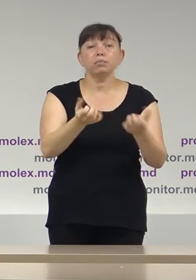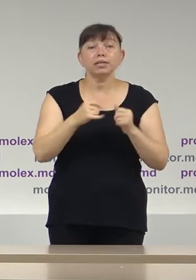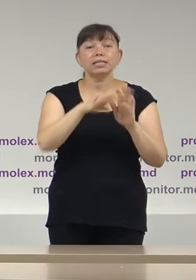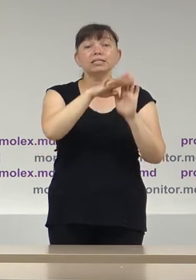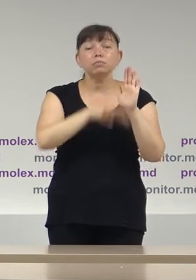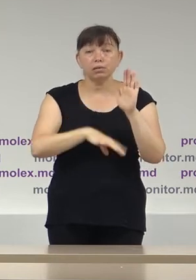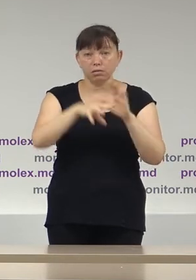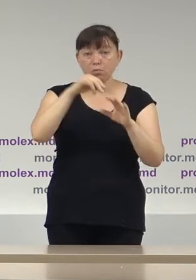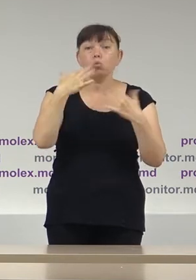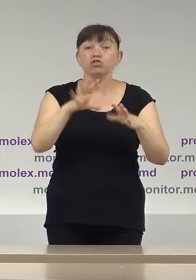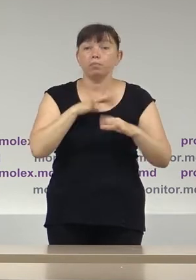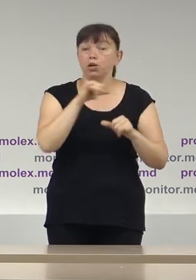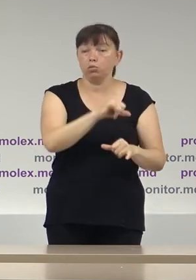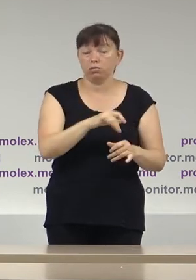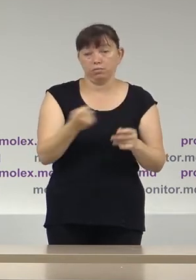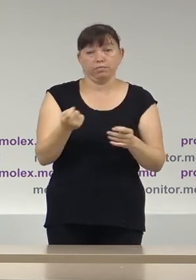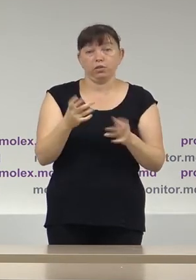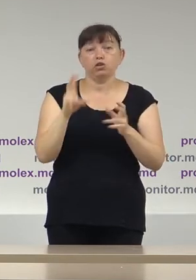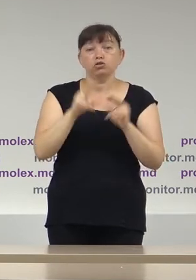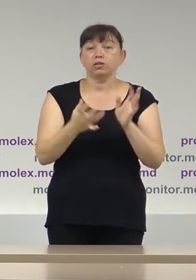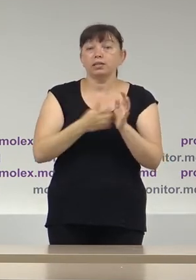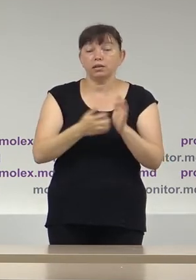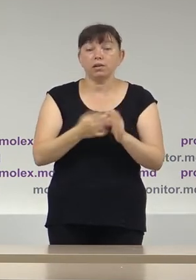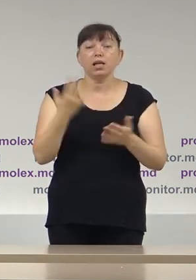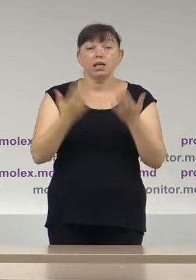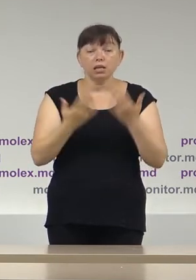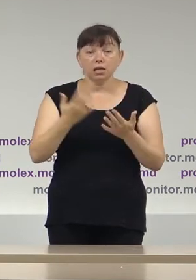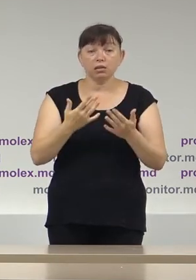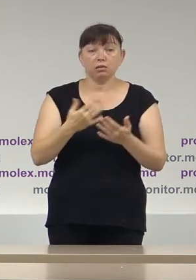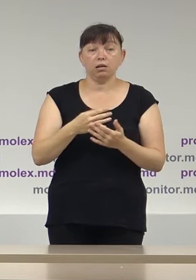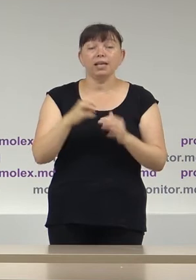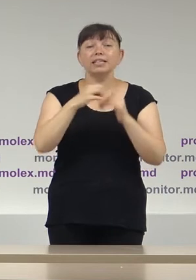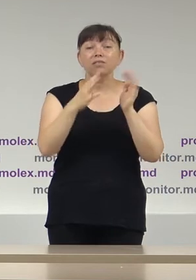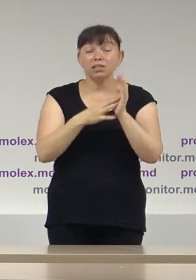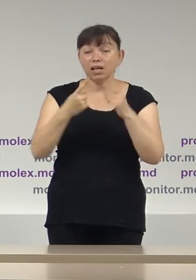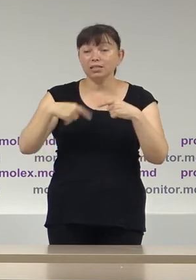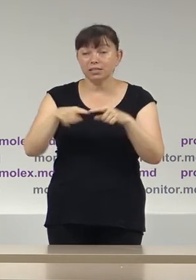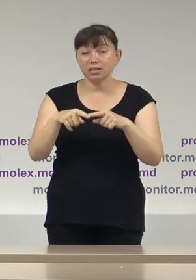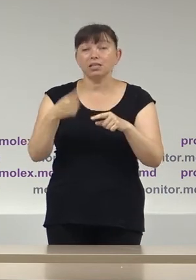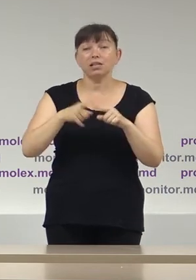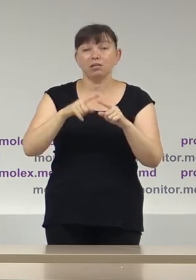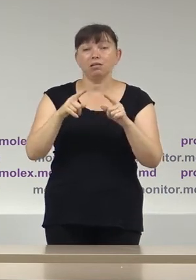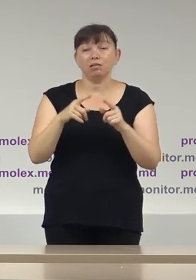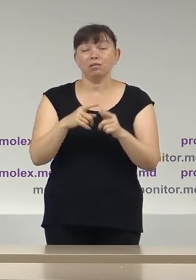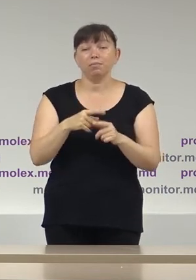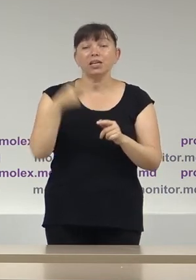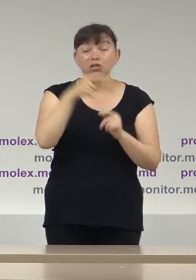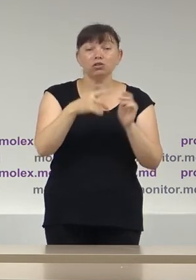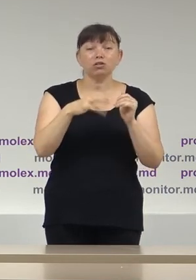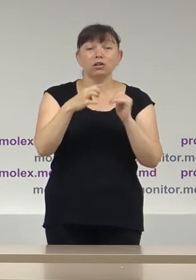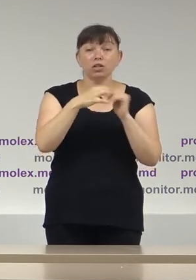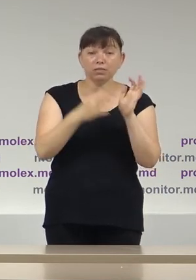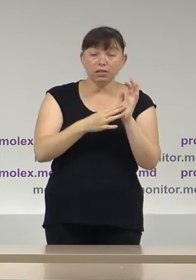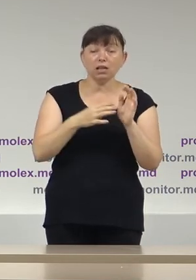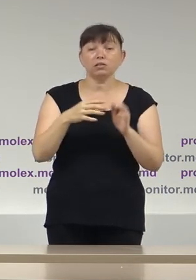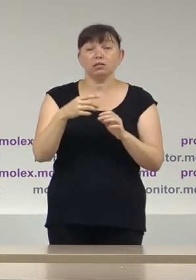1,276, meaning 75%, had received electoral rolls at the moment of visit.